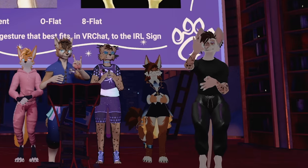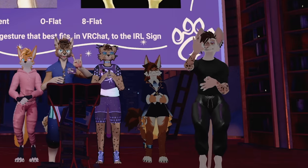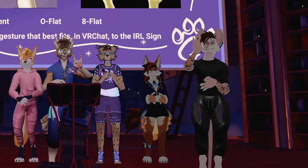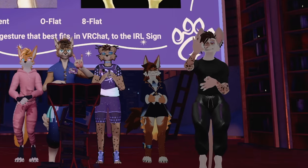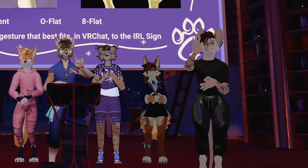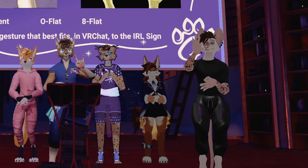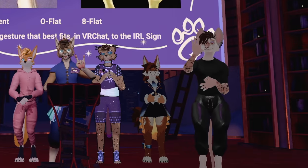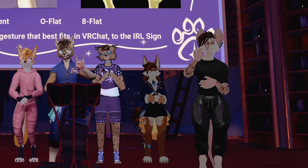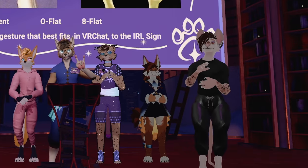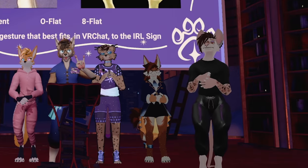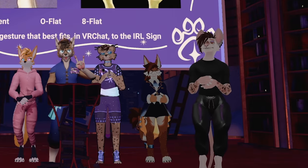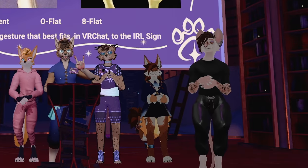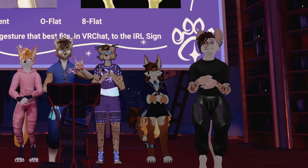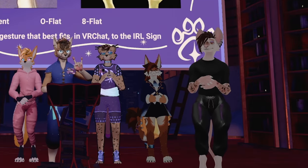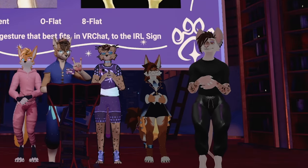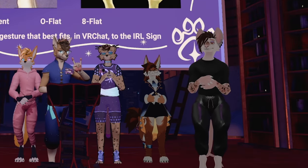Rock and roll is Y.